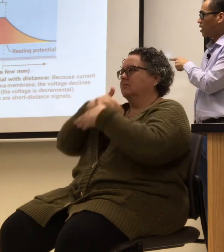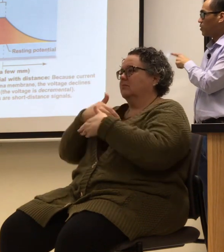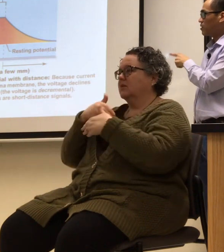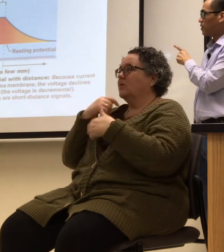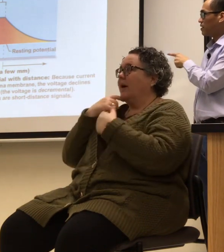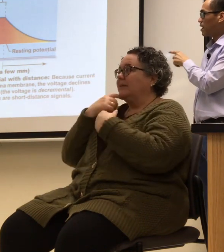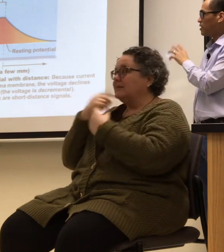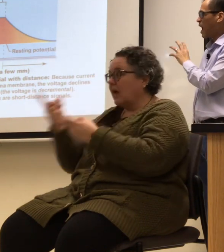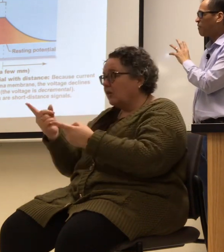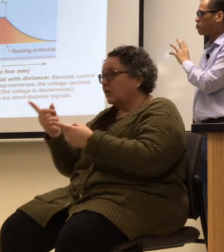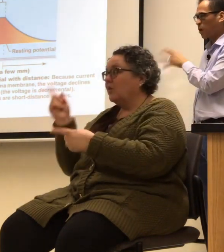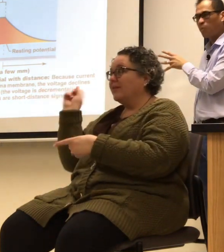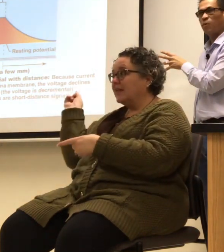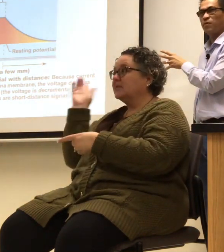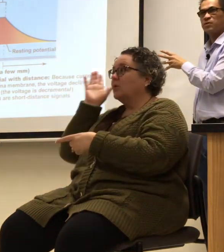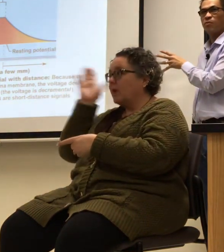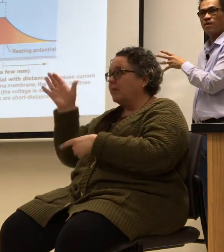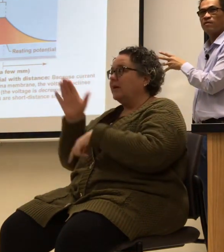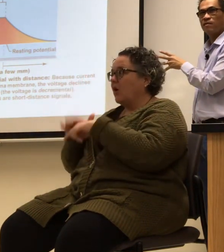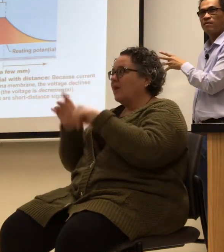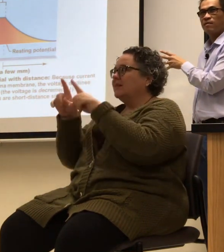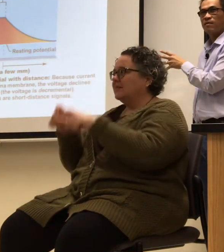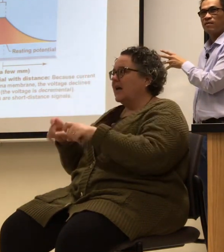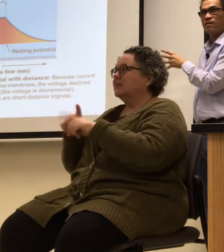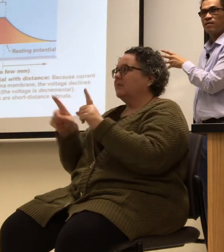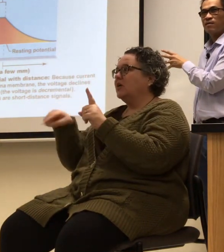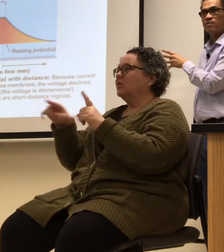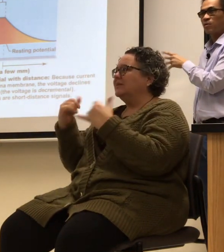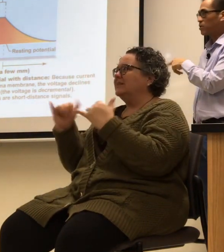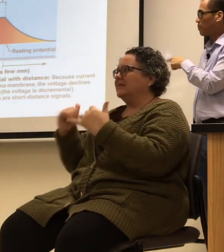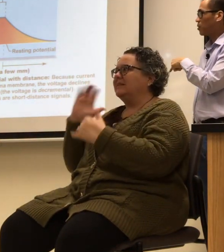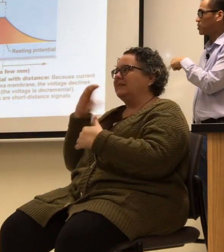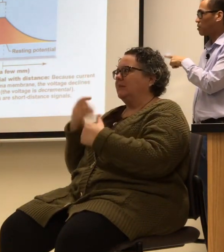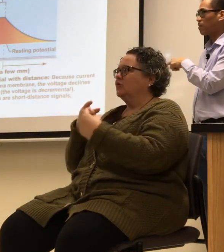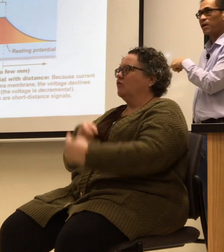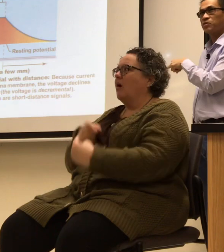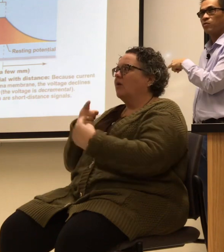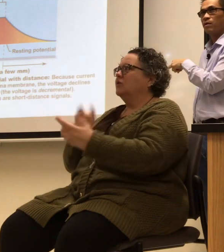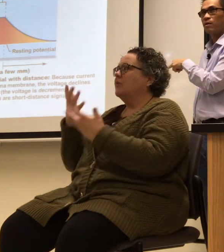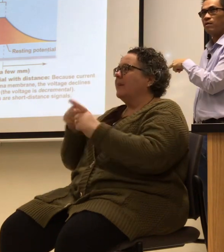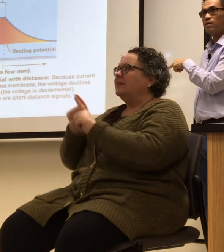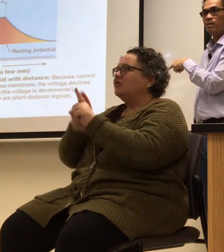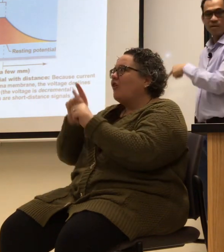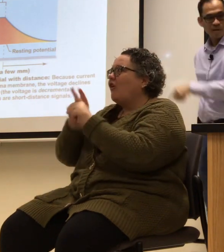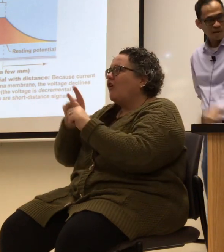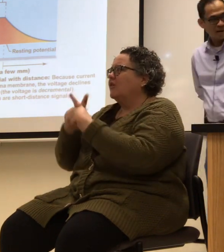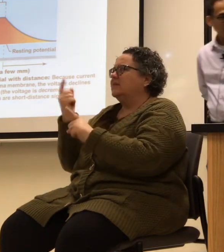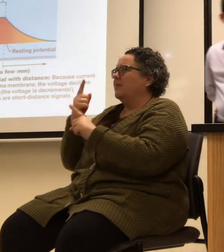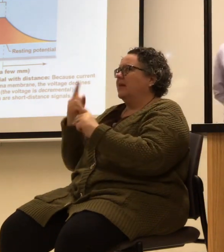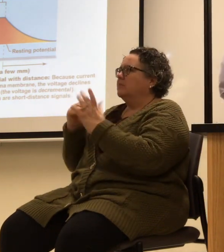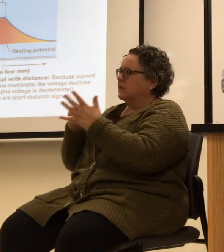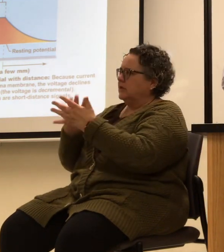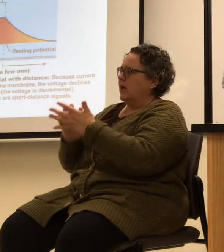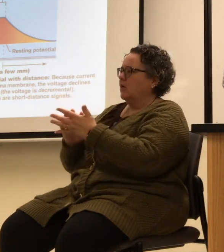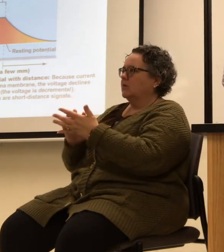though I tell you it's on the test, you have trouble with this one. Why don't you like put a star next to it?